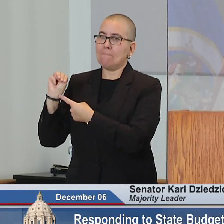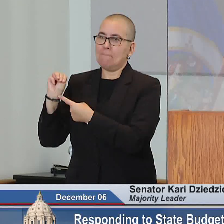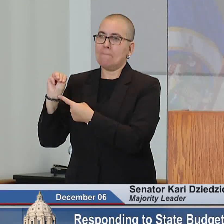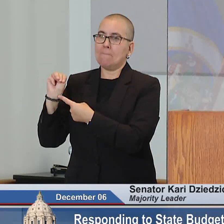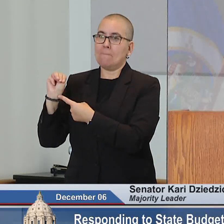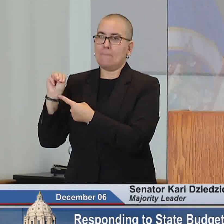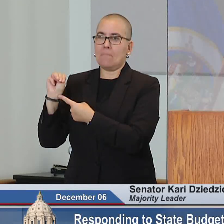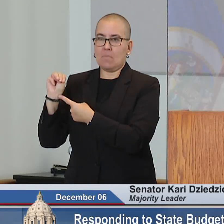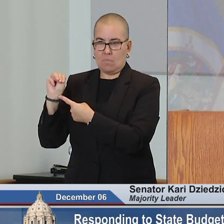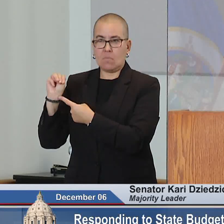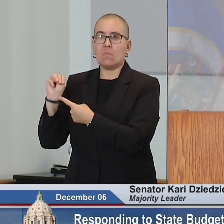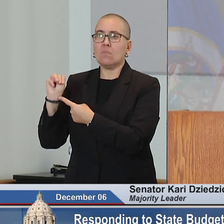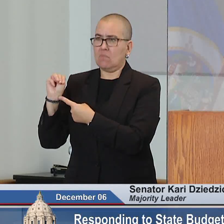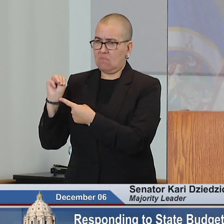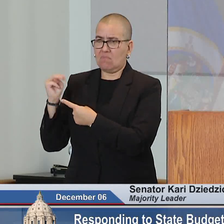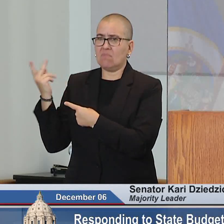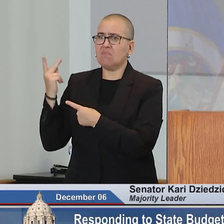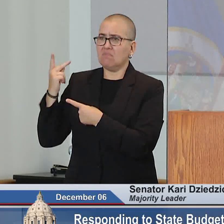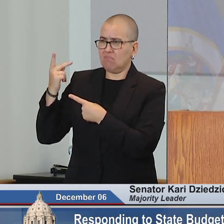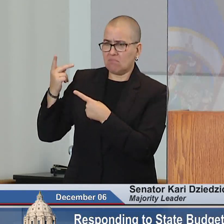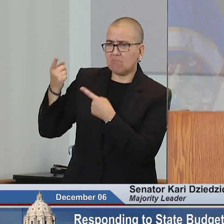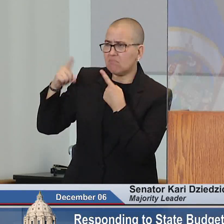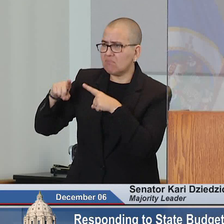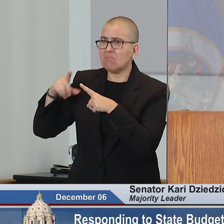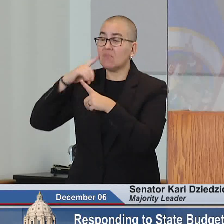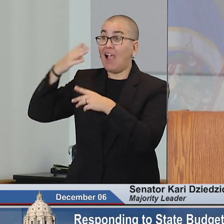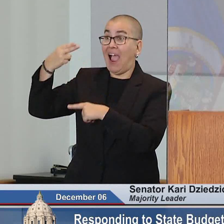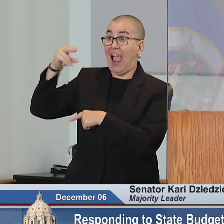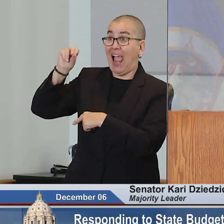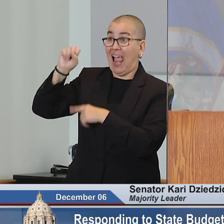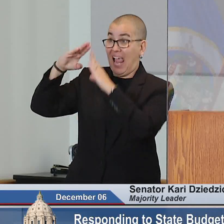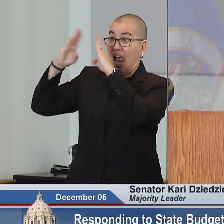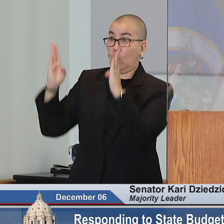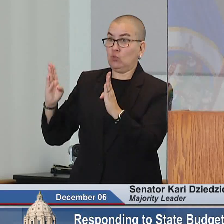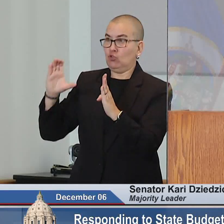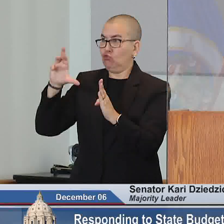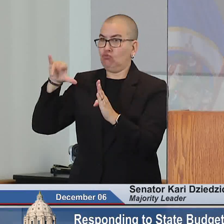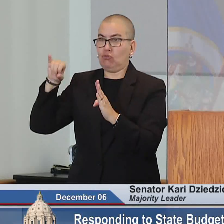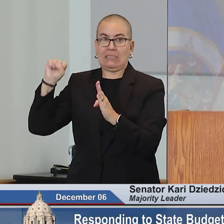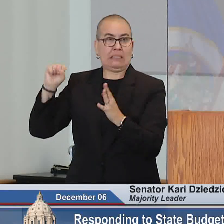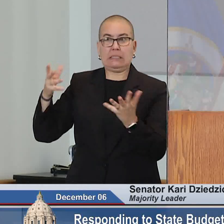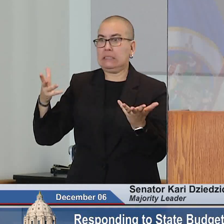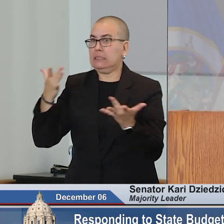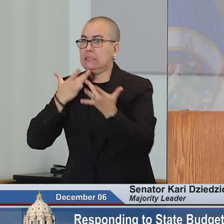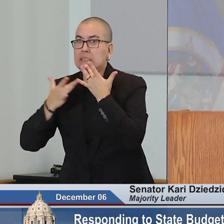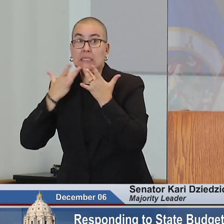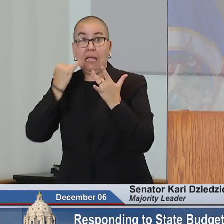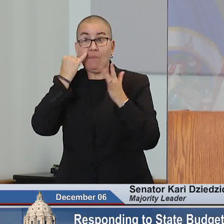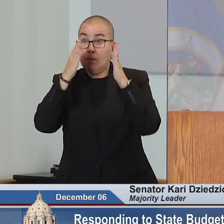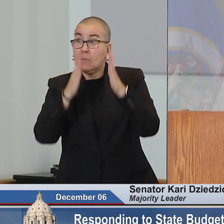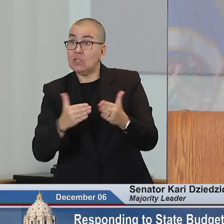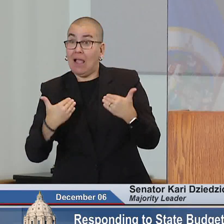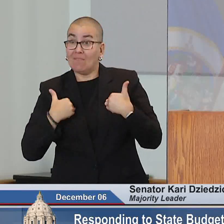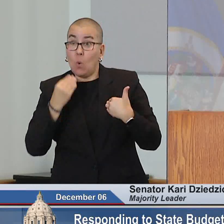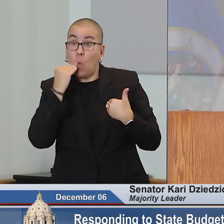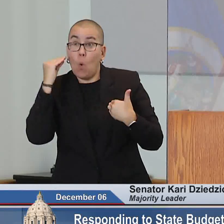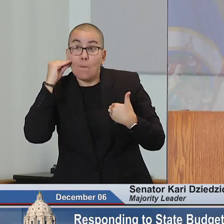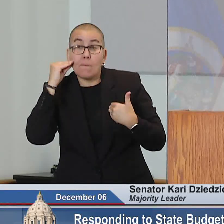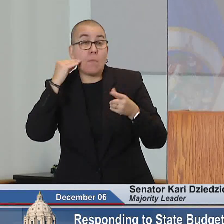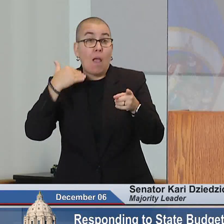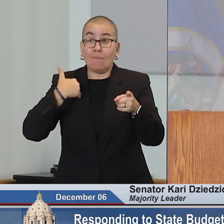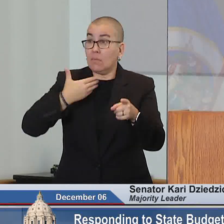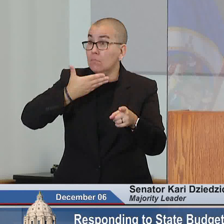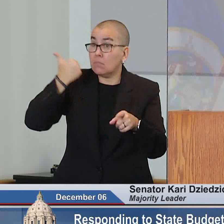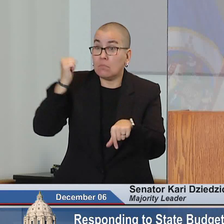get people in housing? Stable housing leads to better education outcomes, better health outcomes, and better workforce outcomes. So I think we